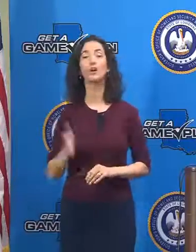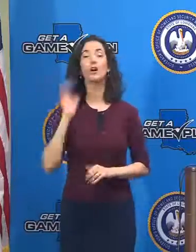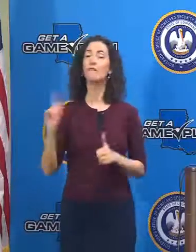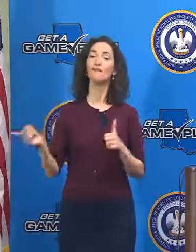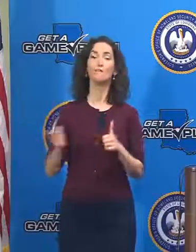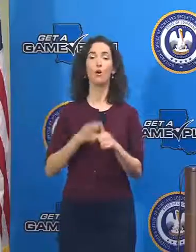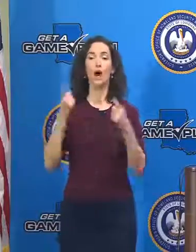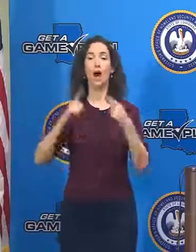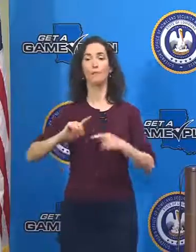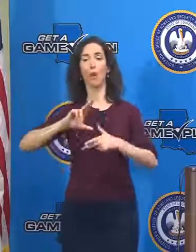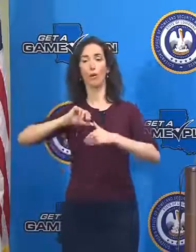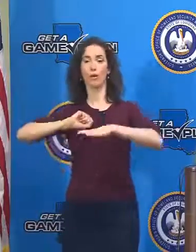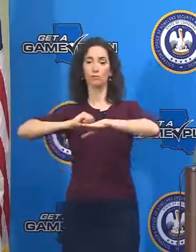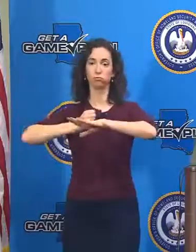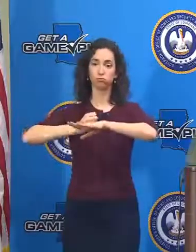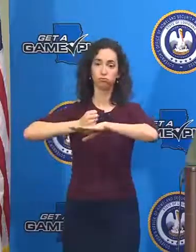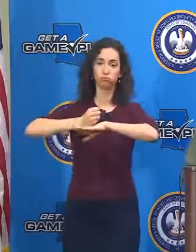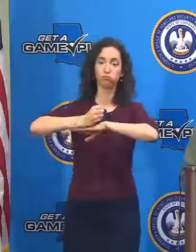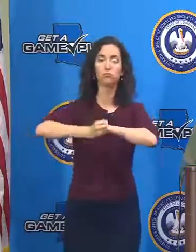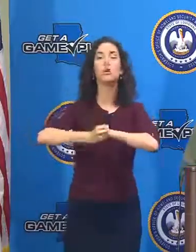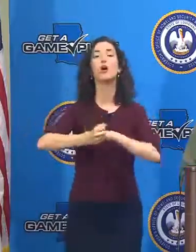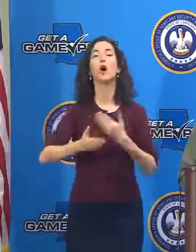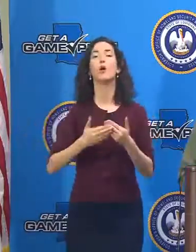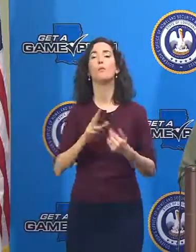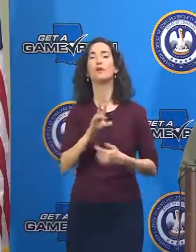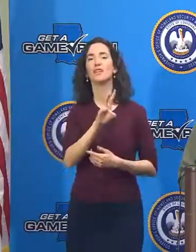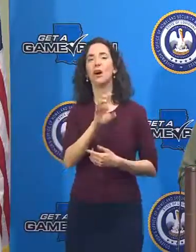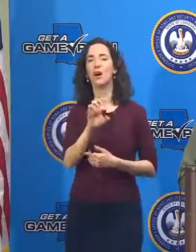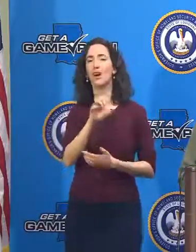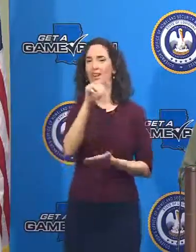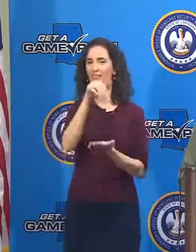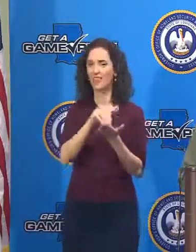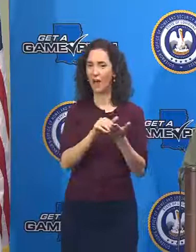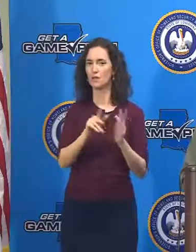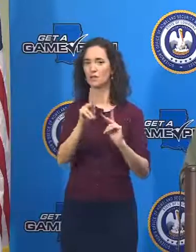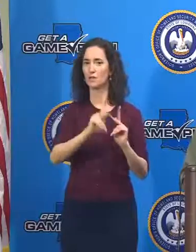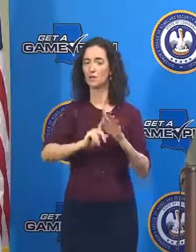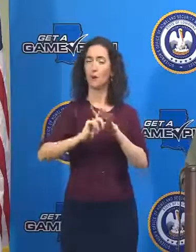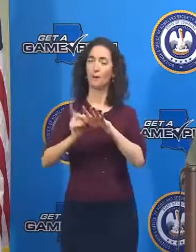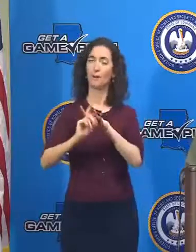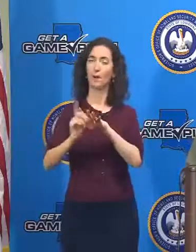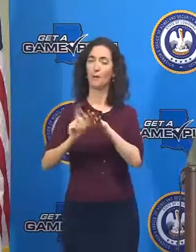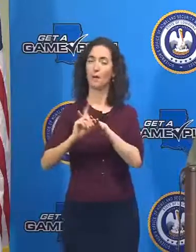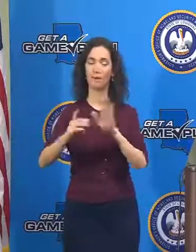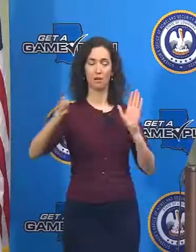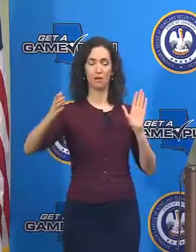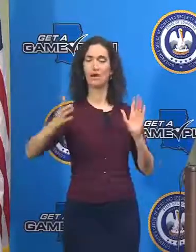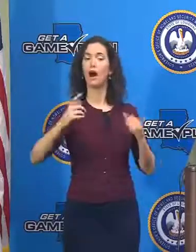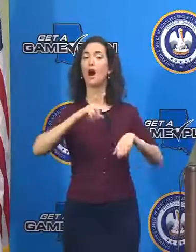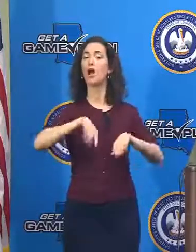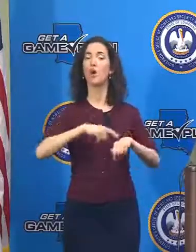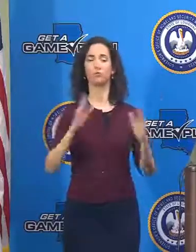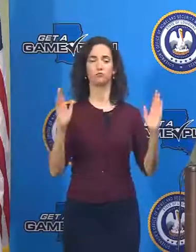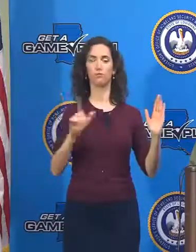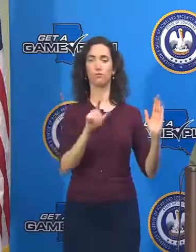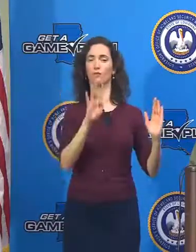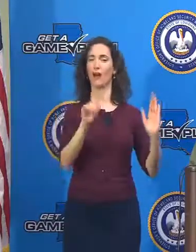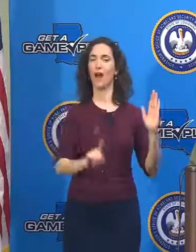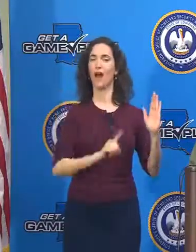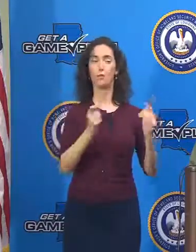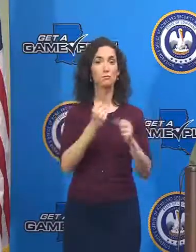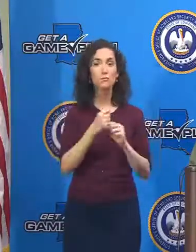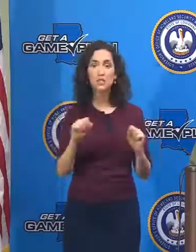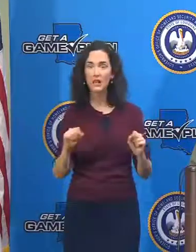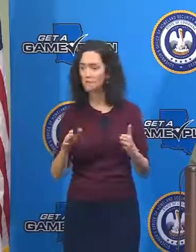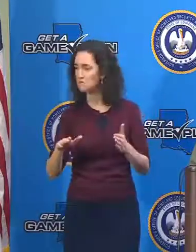event occurred, we evacuated close to 700,000+ people, we estimate, in 24 hours safely, with no deaths